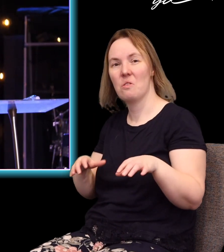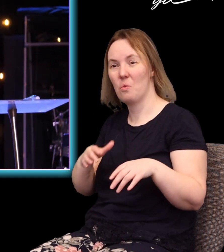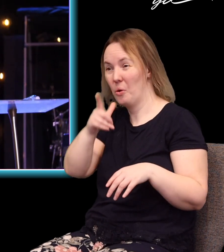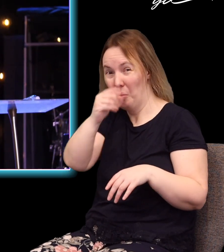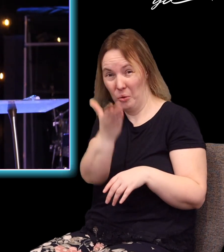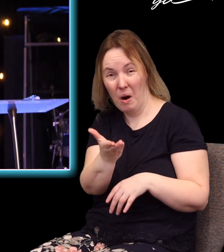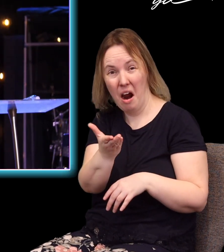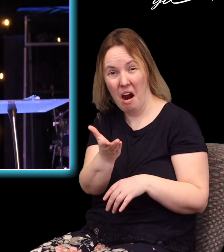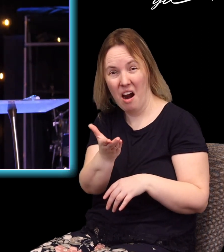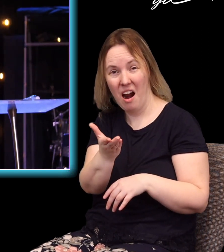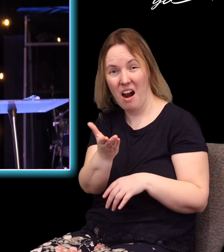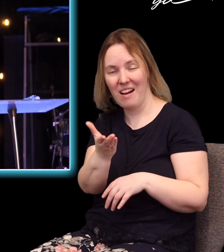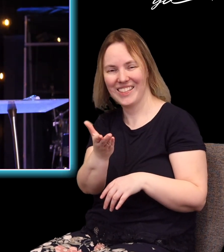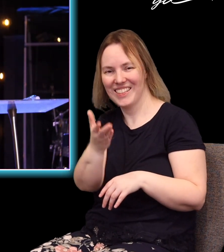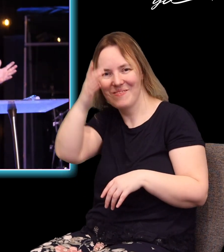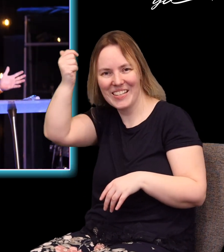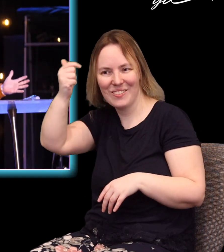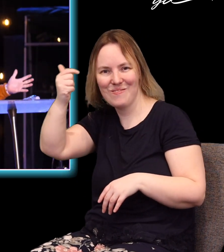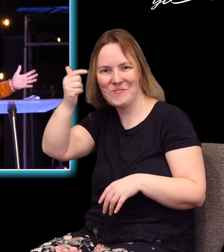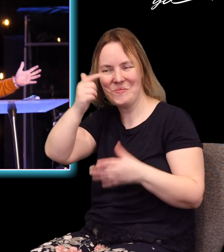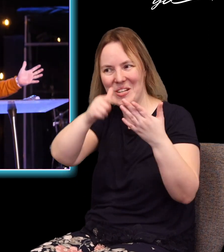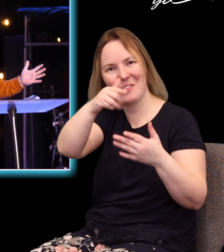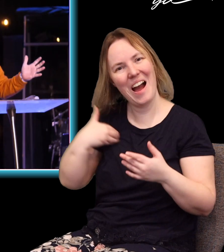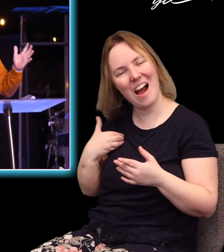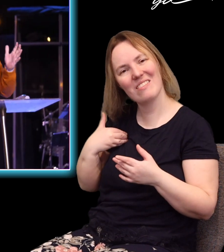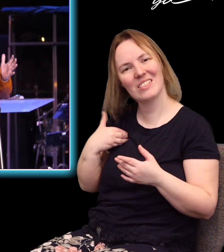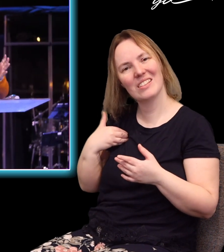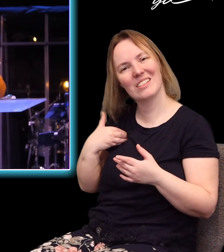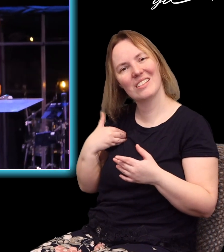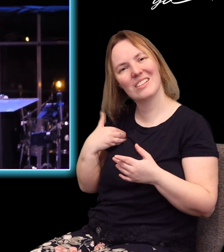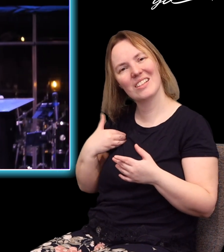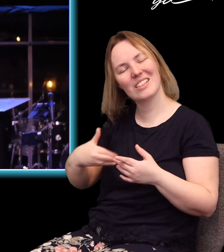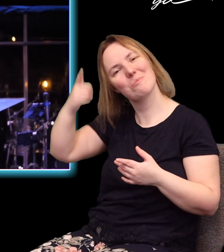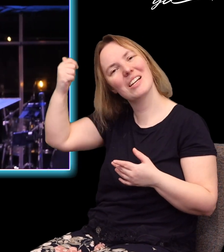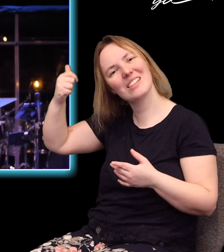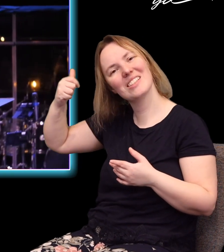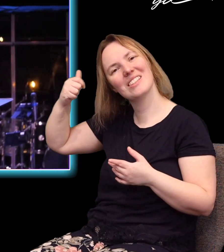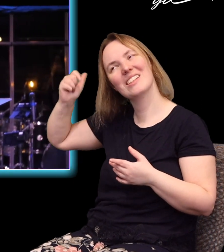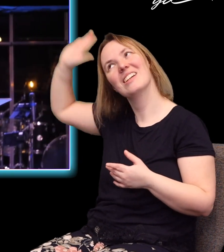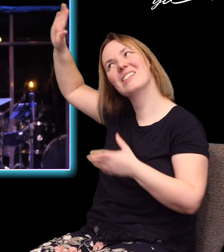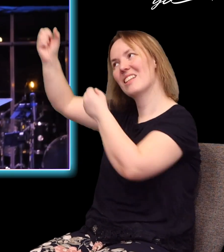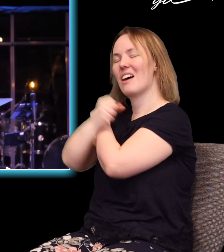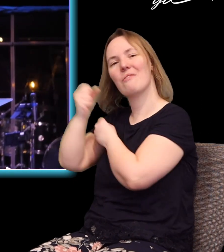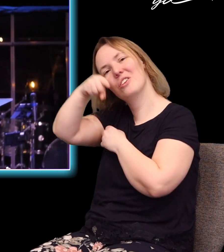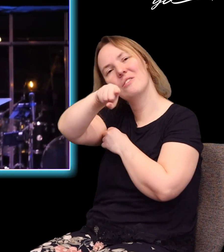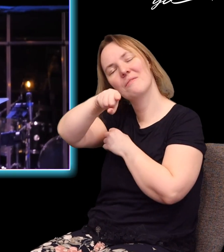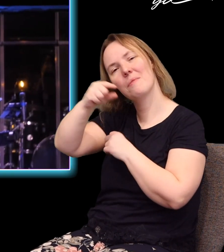who you are. It's not based upon what you have. It's entirely based upon his love for